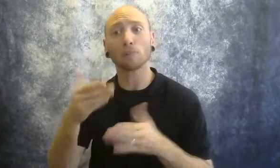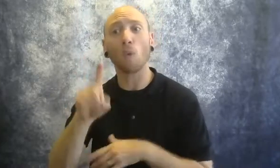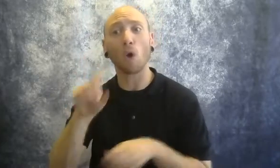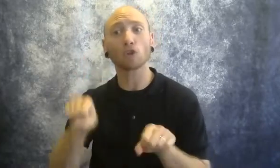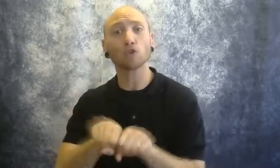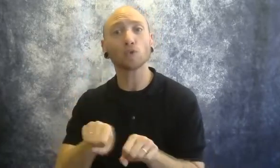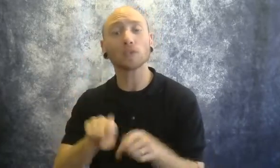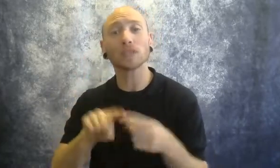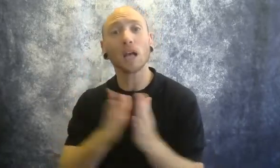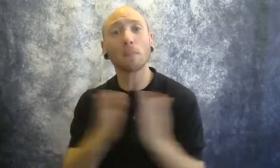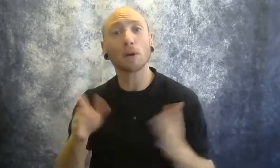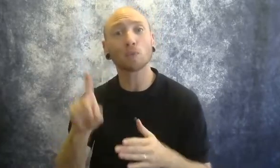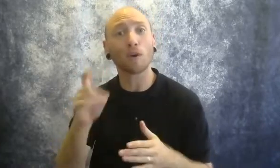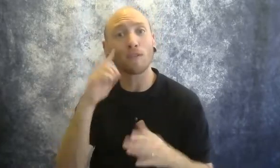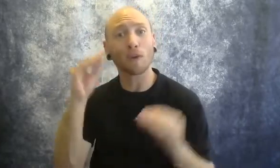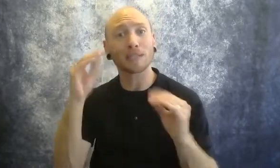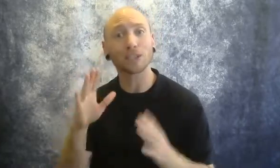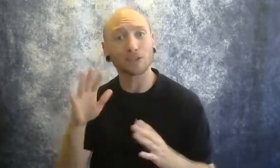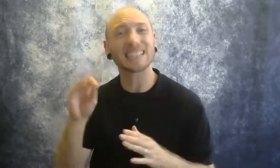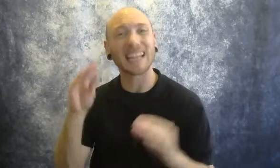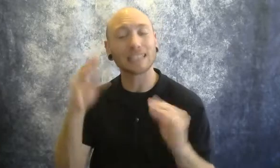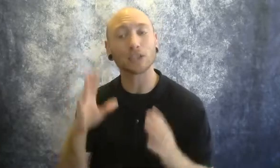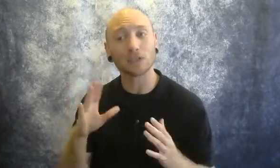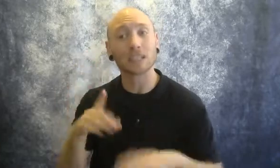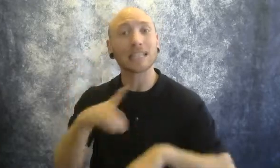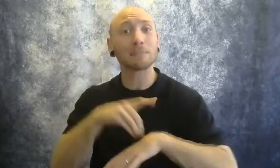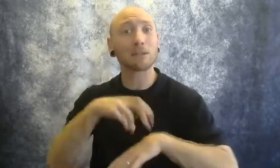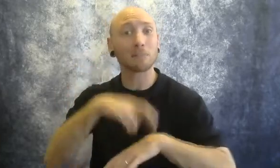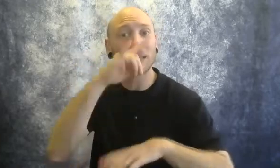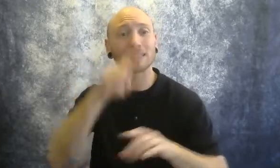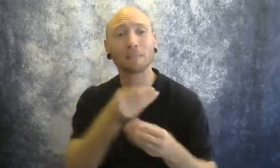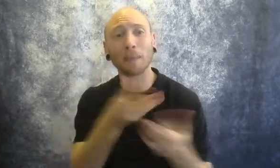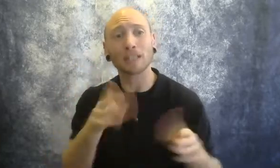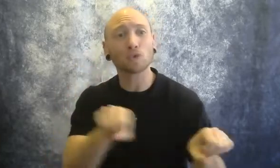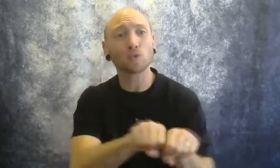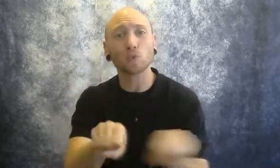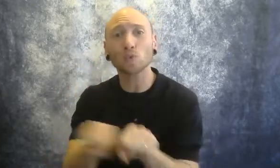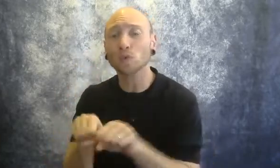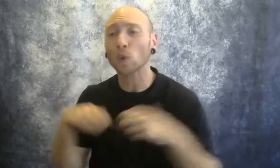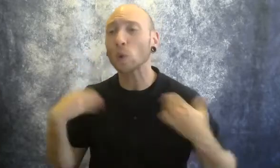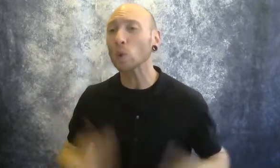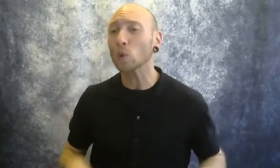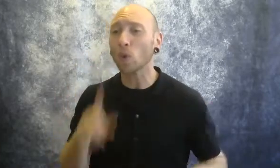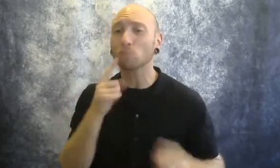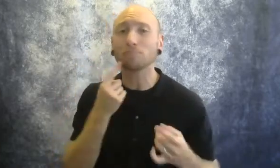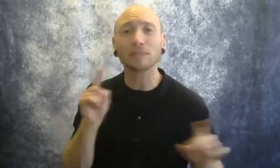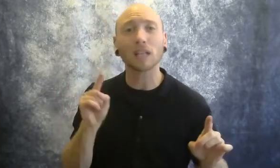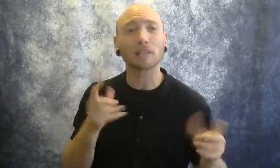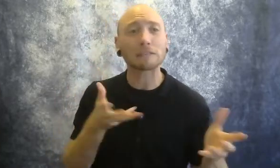and 100 books to 90 teachers there. We took clothing to kids in the Dominican Republic and had